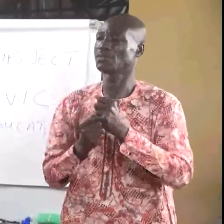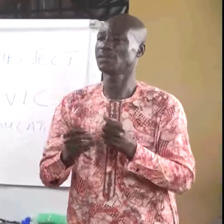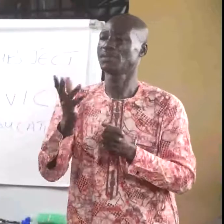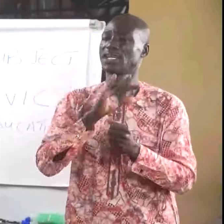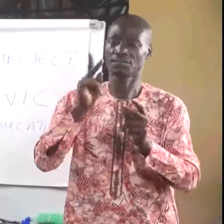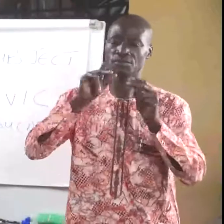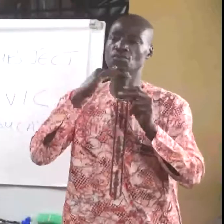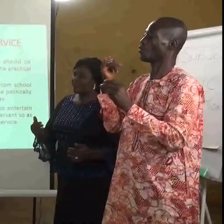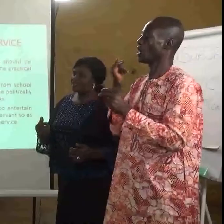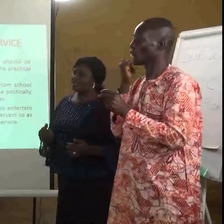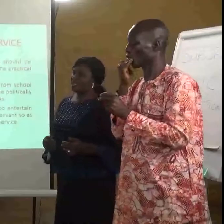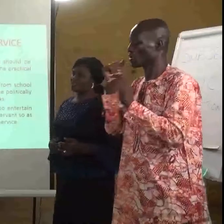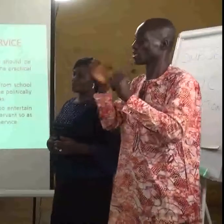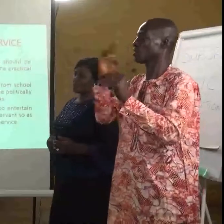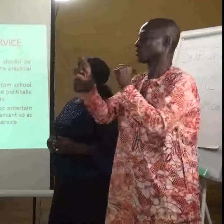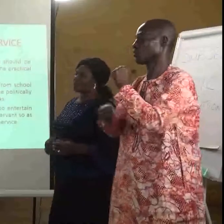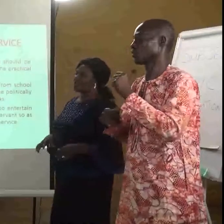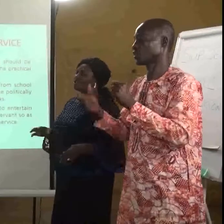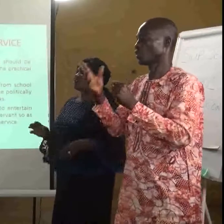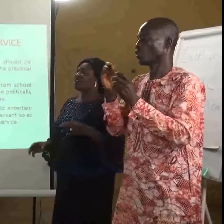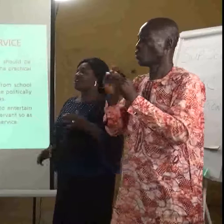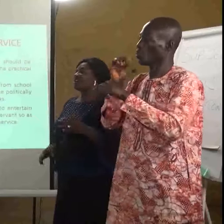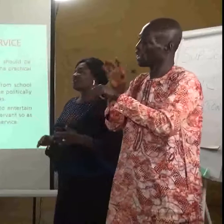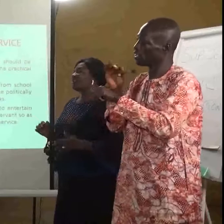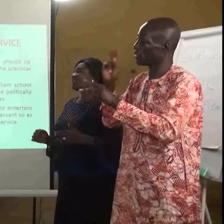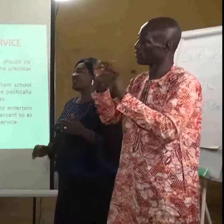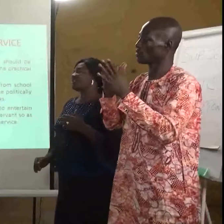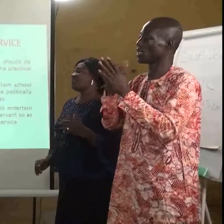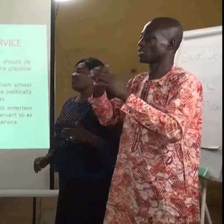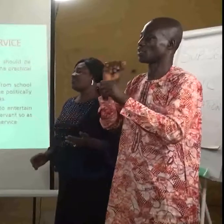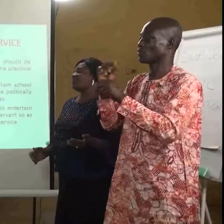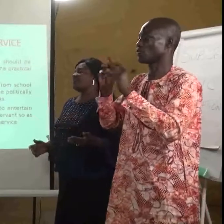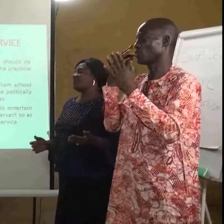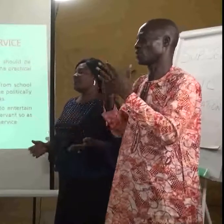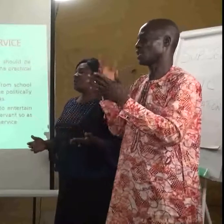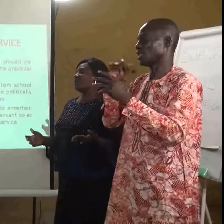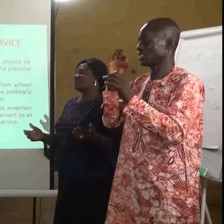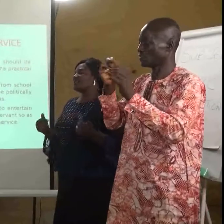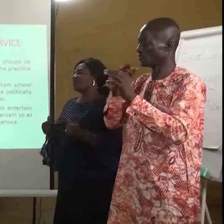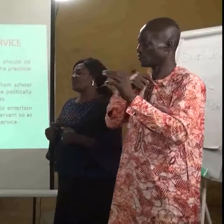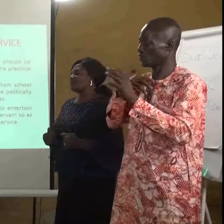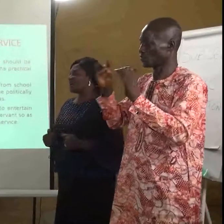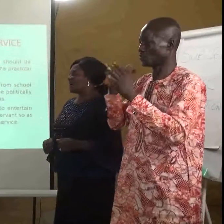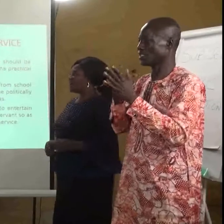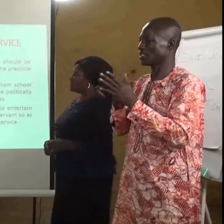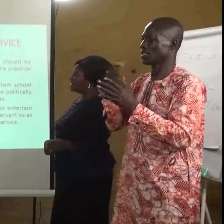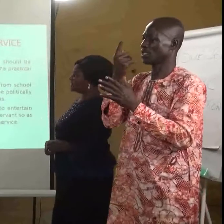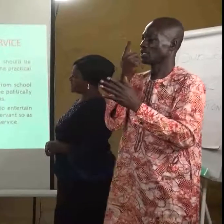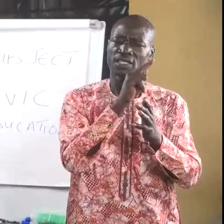are supposed to punish, advise those they are supposed to advise, you find out that the public servant will gear up and stand up to